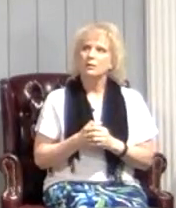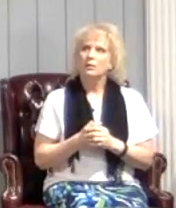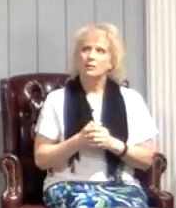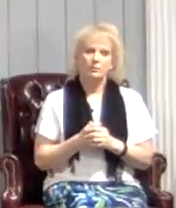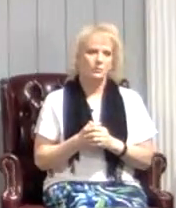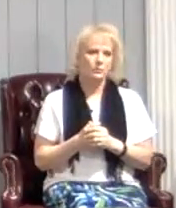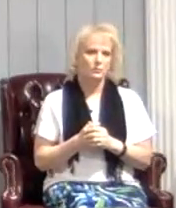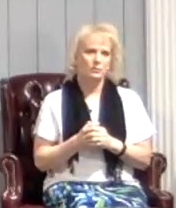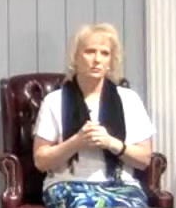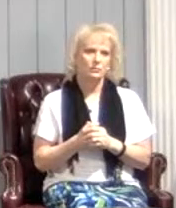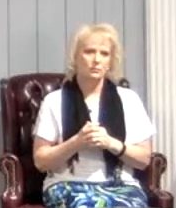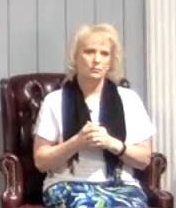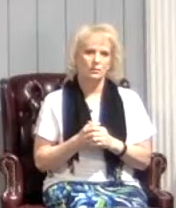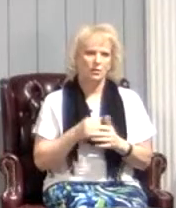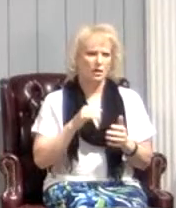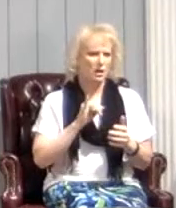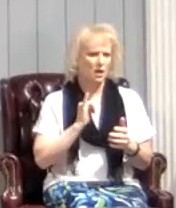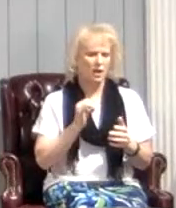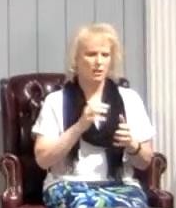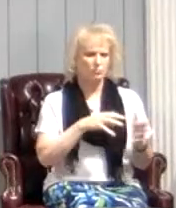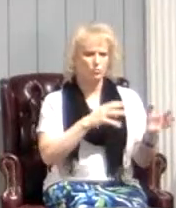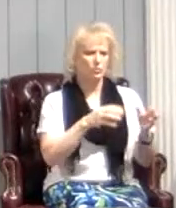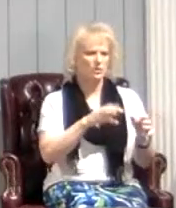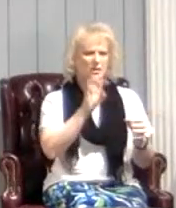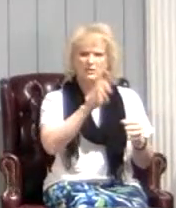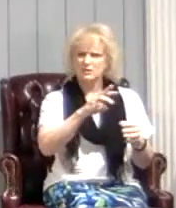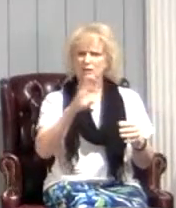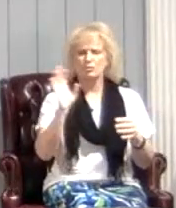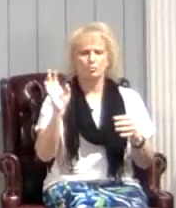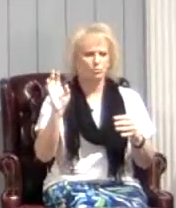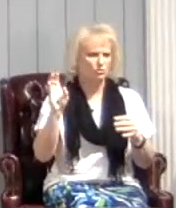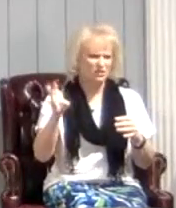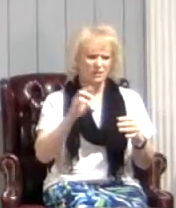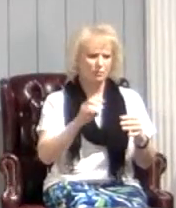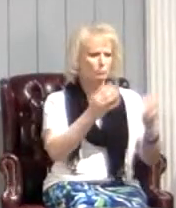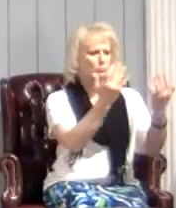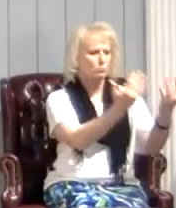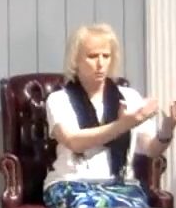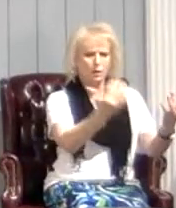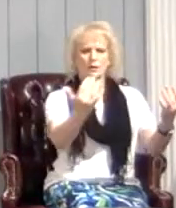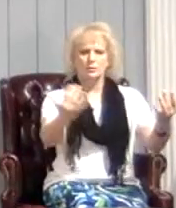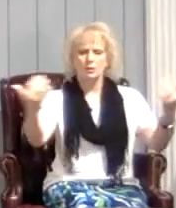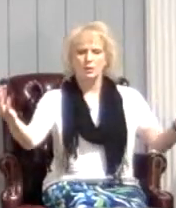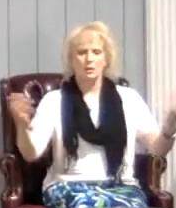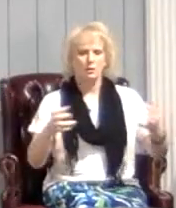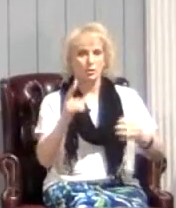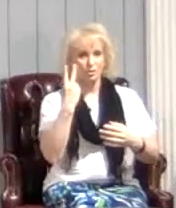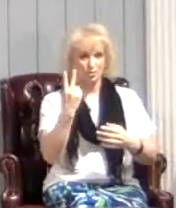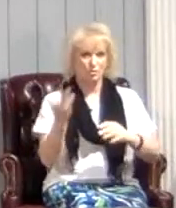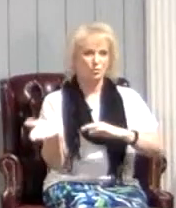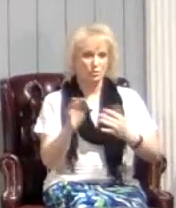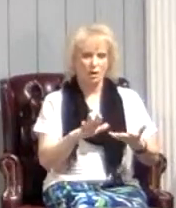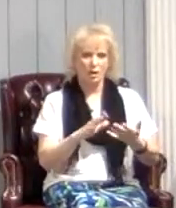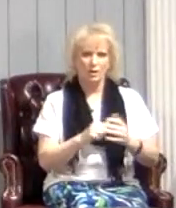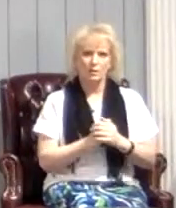planted 6-7 plants. Two of them have died. Two of them I thought